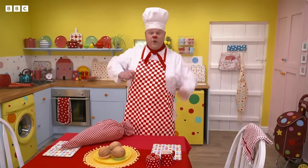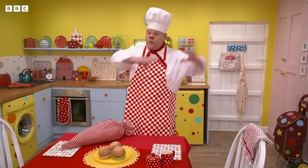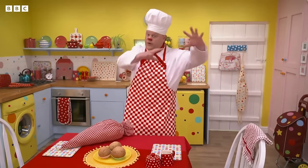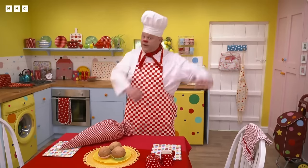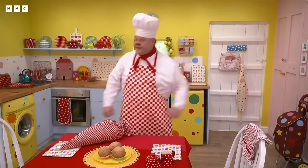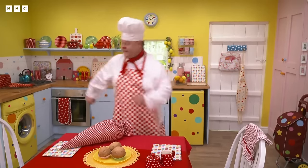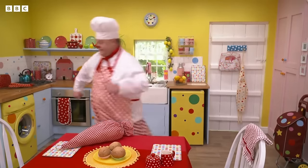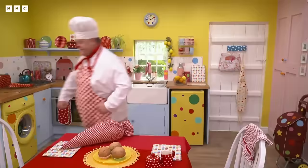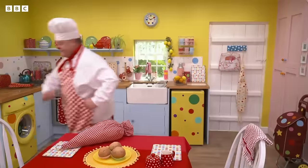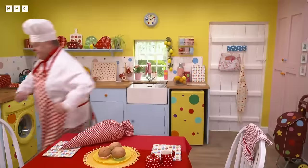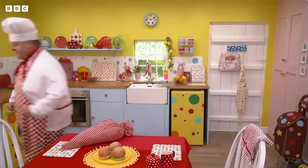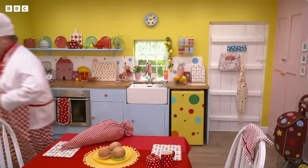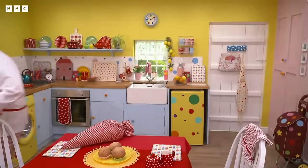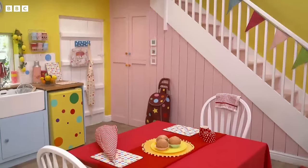soon.